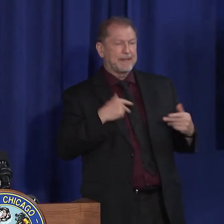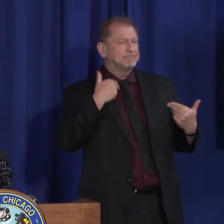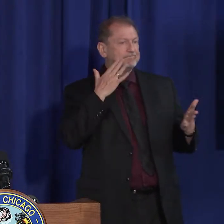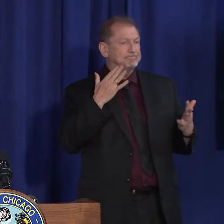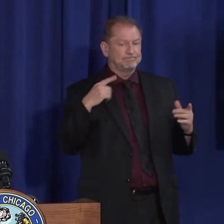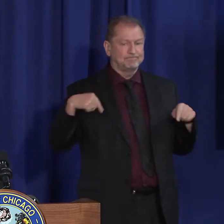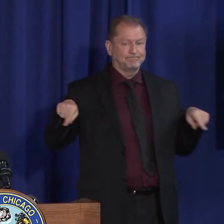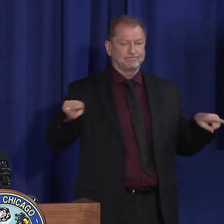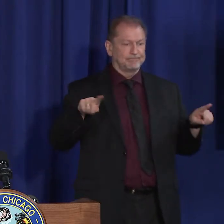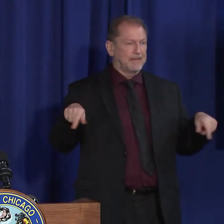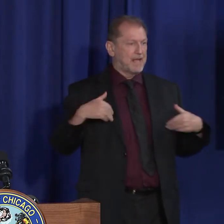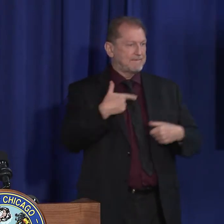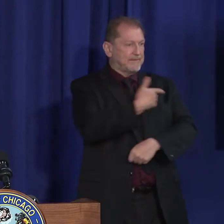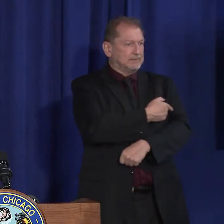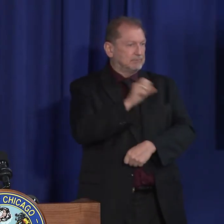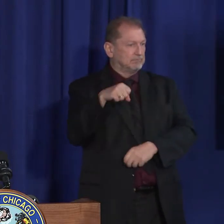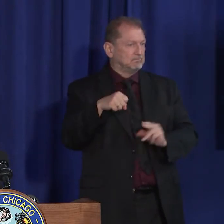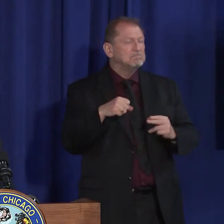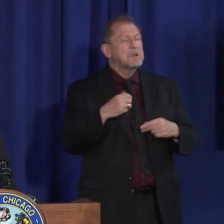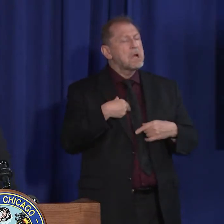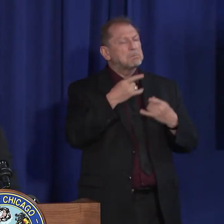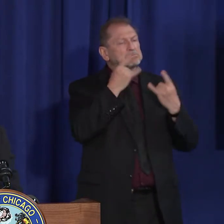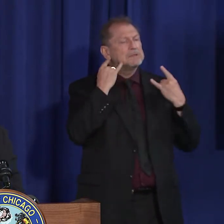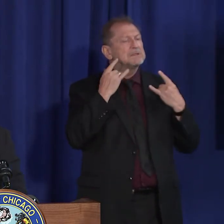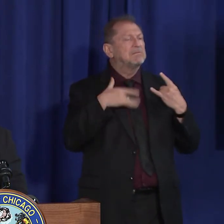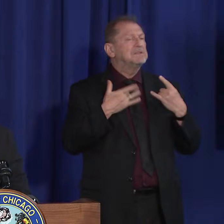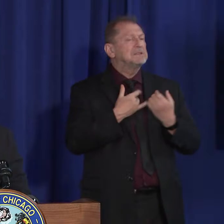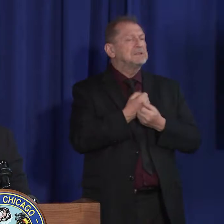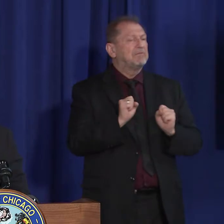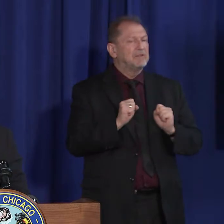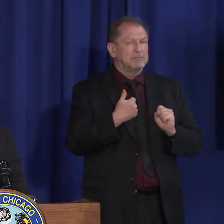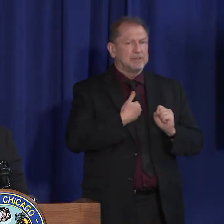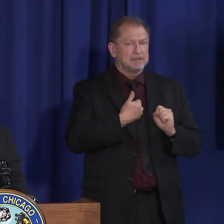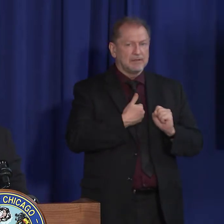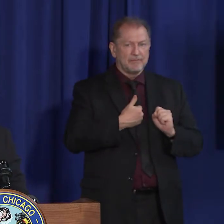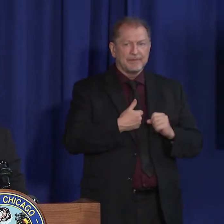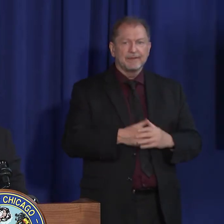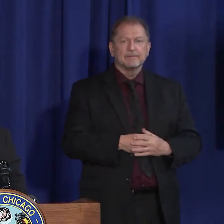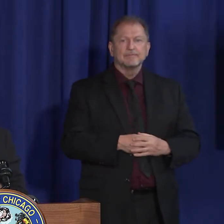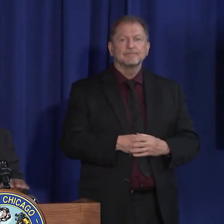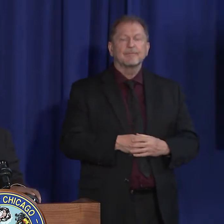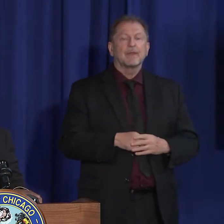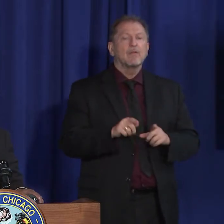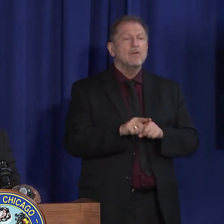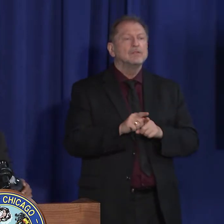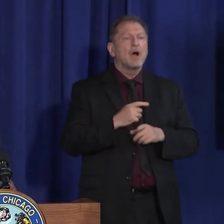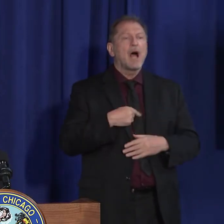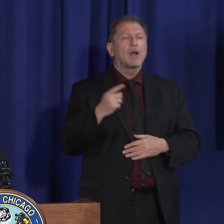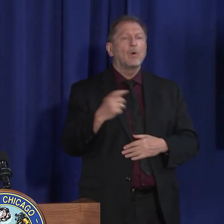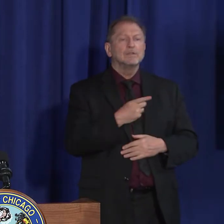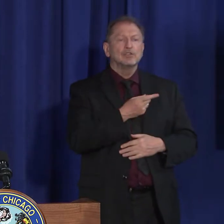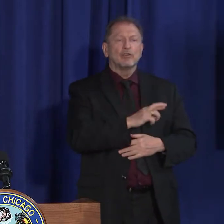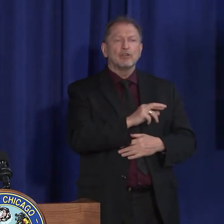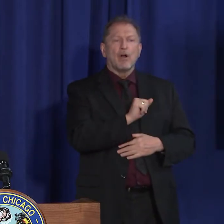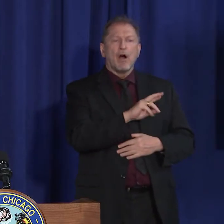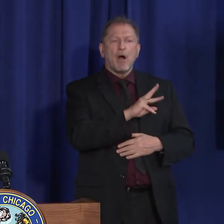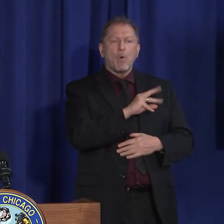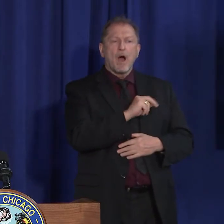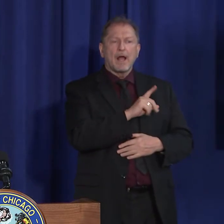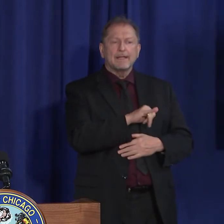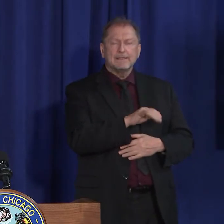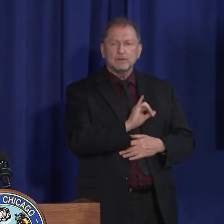around me are vaccinated, I'll be wearing a mask. Perhaps this is a question for Dr. Arwady, but you can answer it as well as you want. If